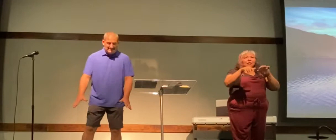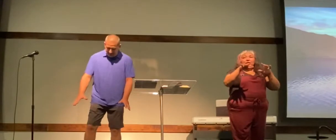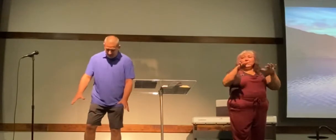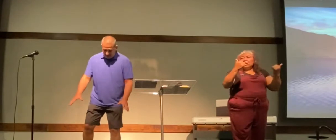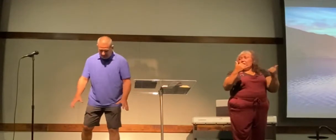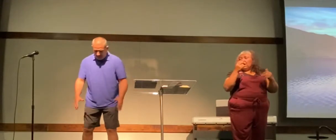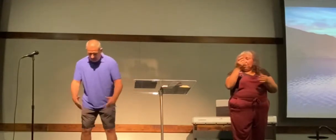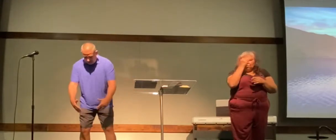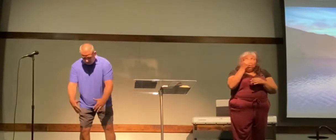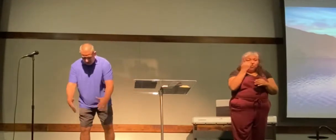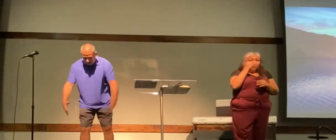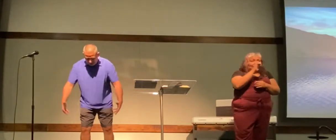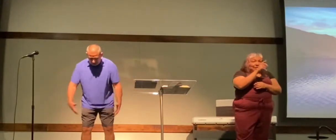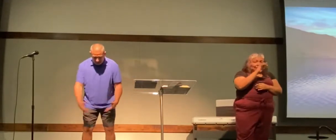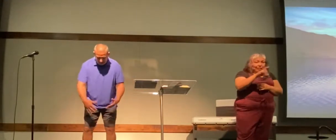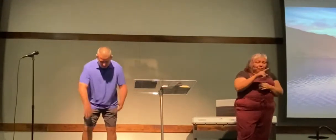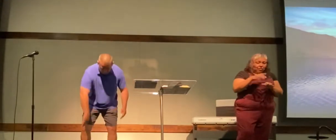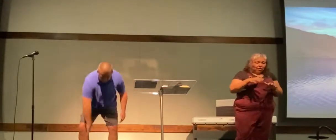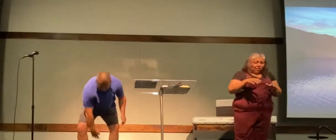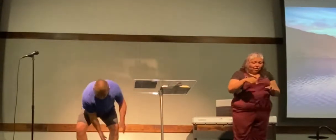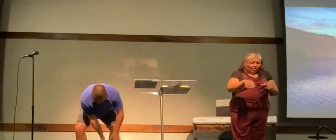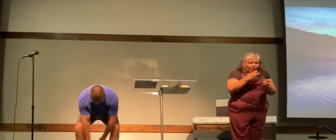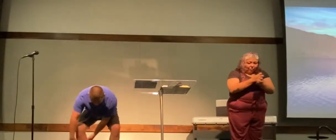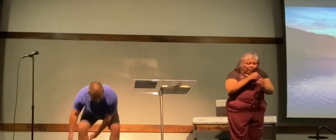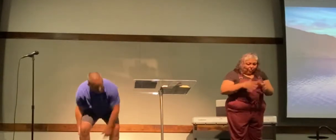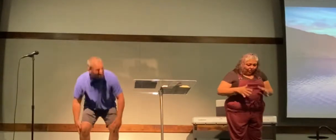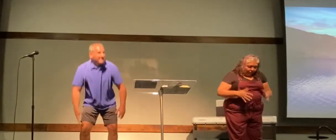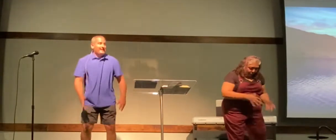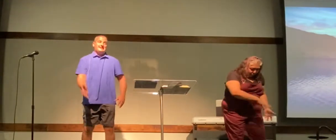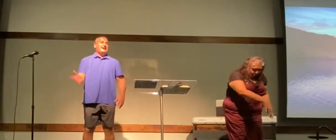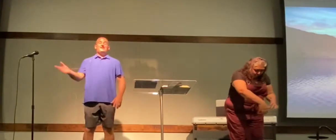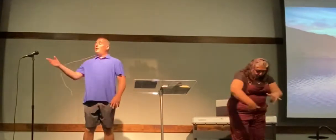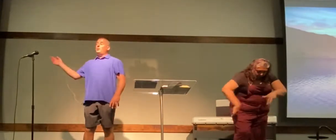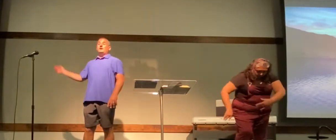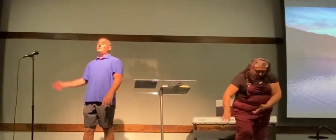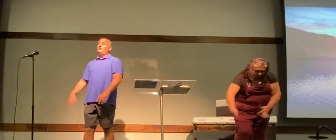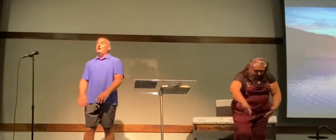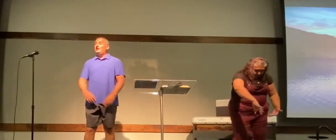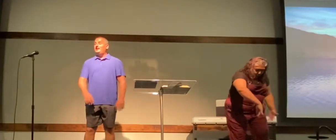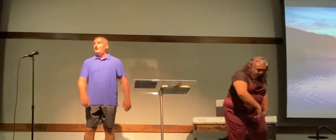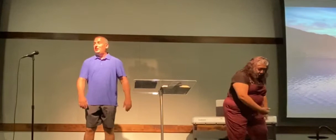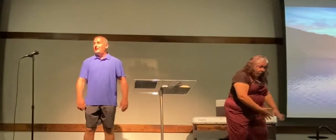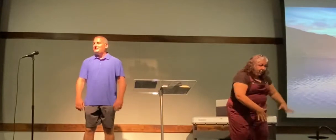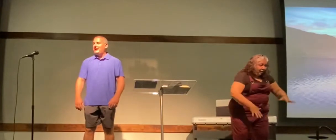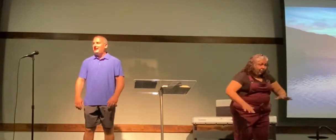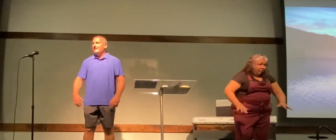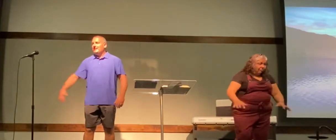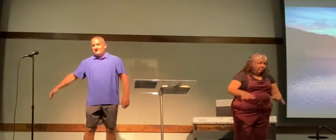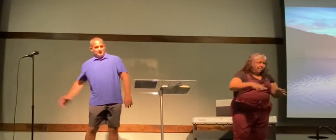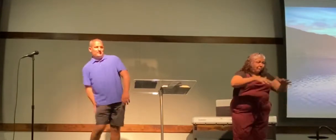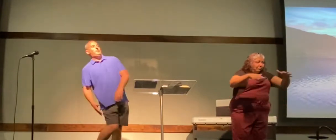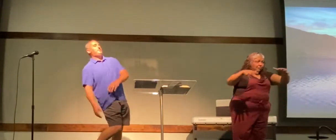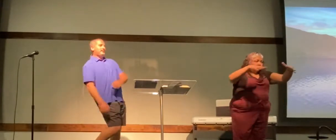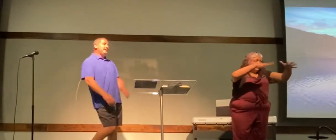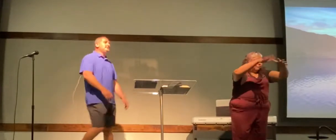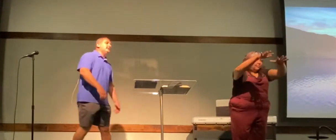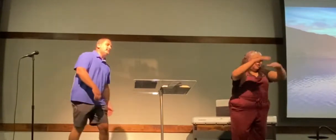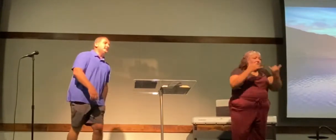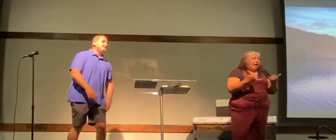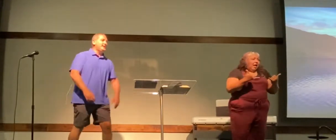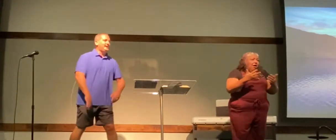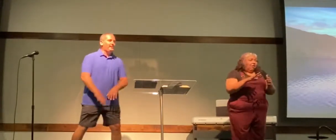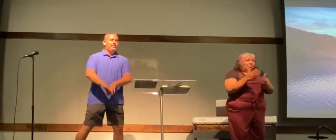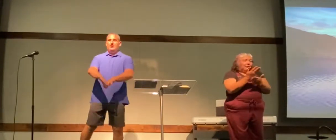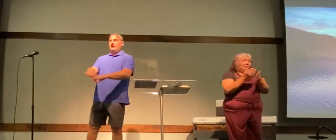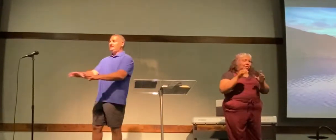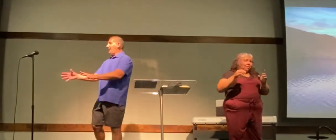wonder if Ezekiel's like, he's around these bones and they're moving in between his legs, and that's kind of a weird feeling, you know what I'm saying? Some are bumping into him and this